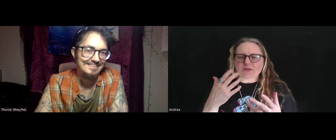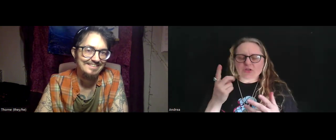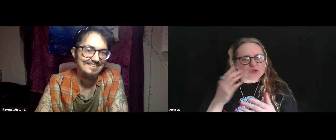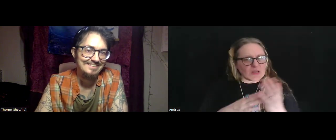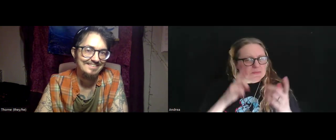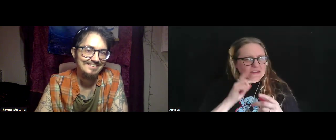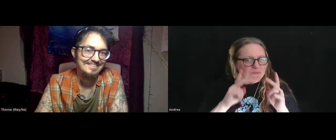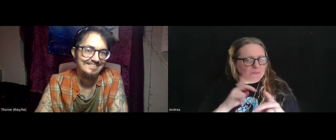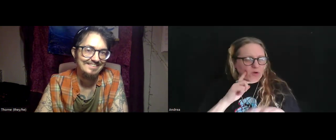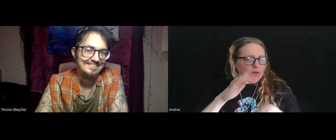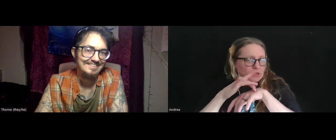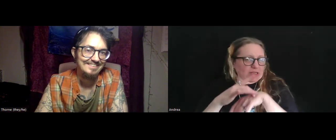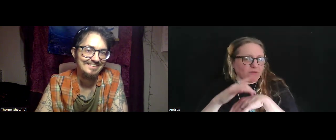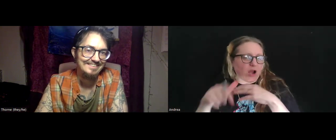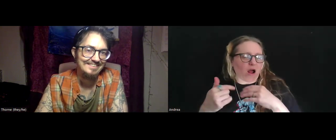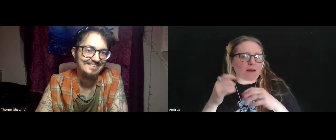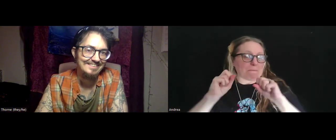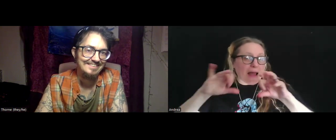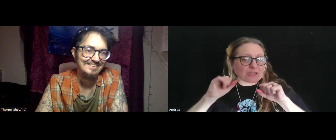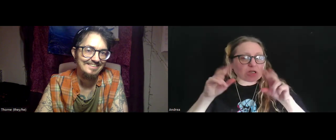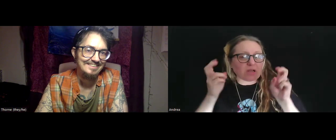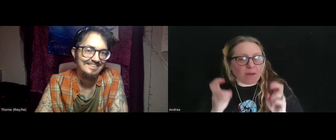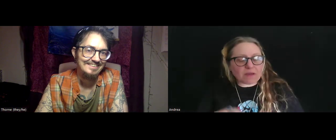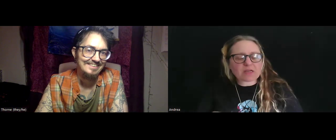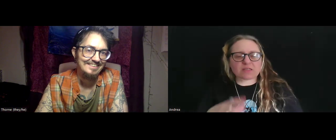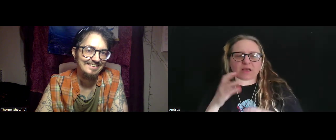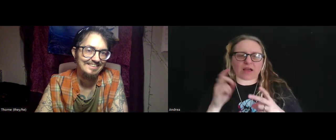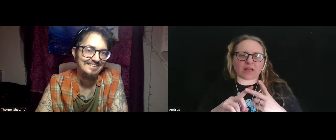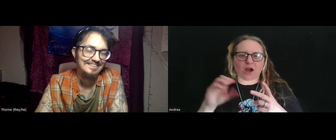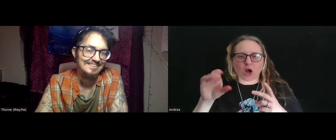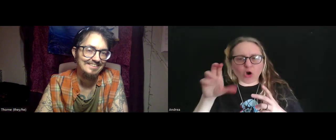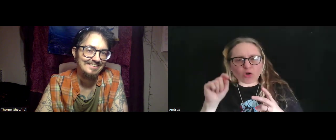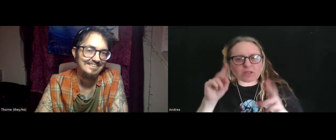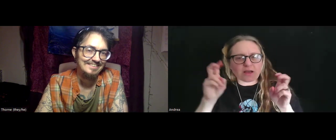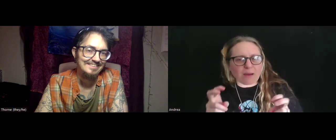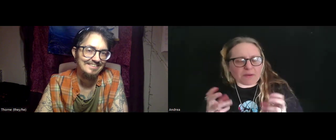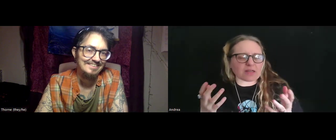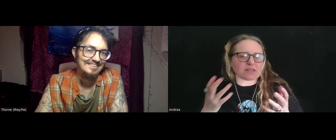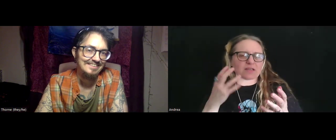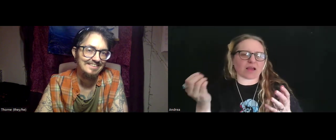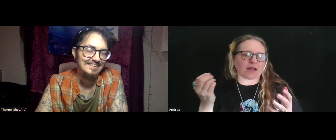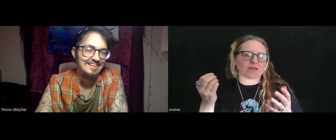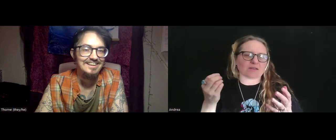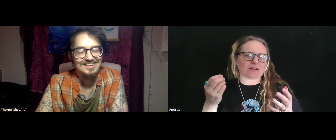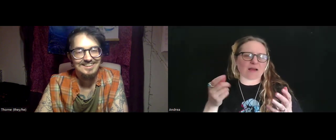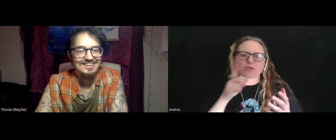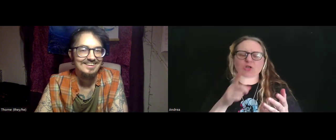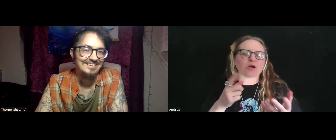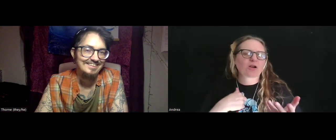do some deaf people perseverate on magic topics and occult topics? And I'm sure,